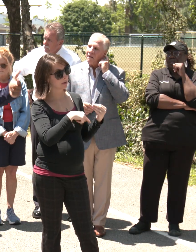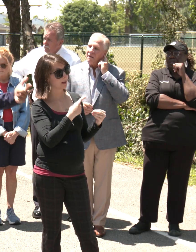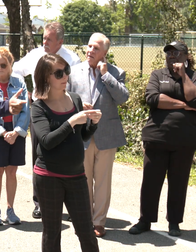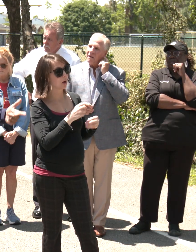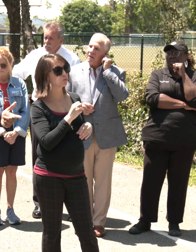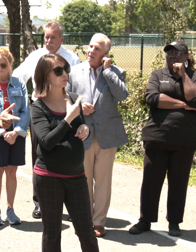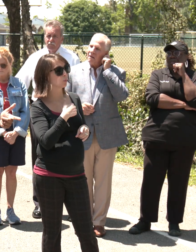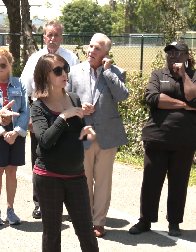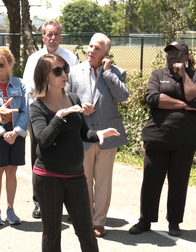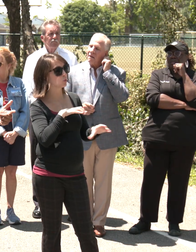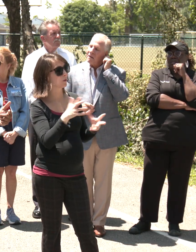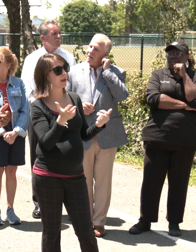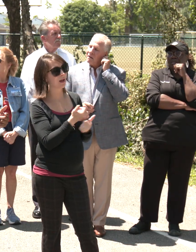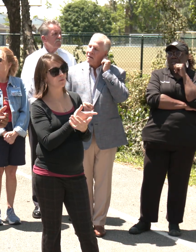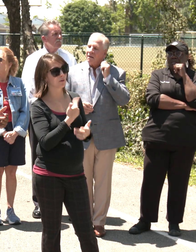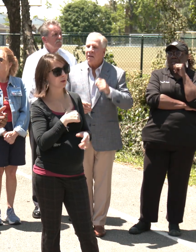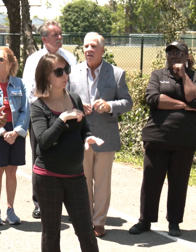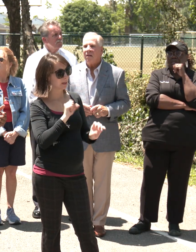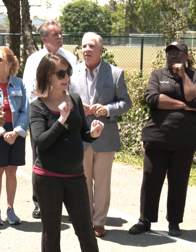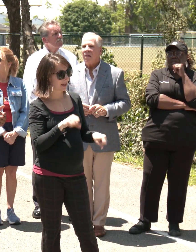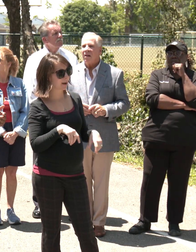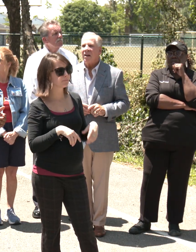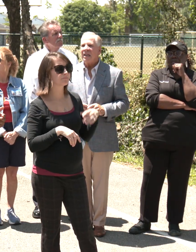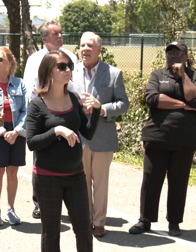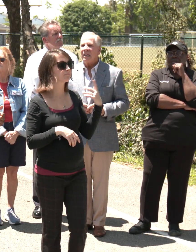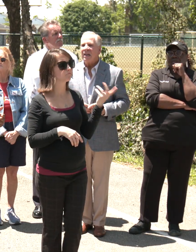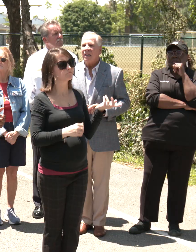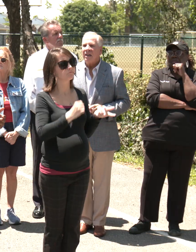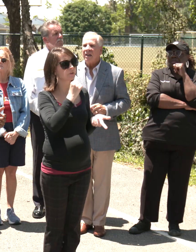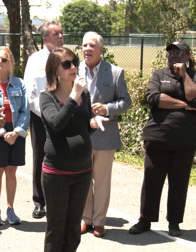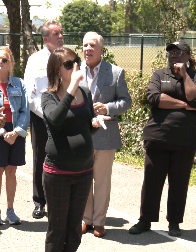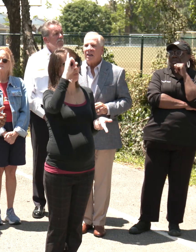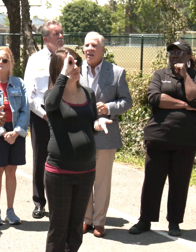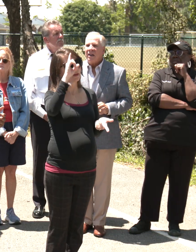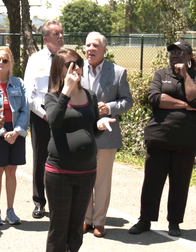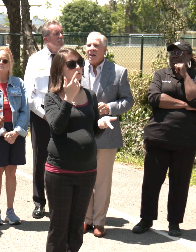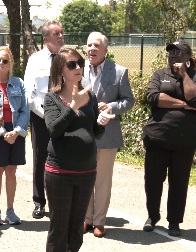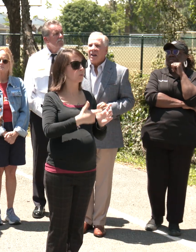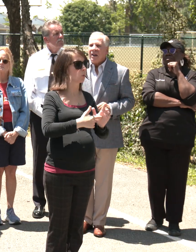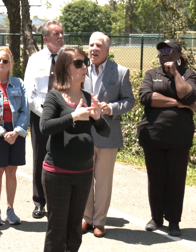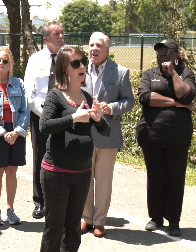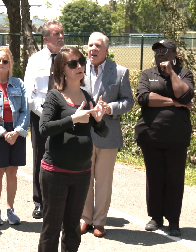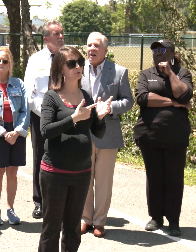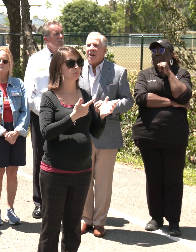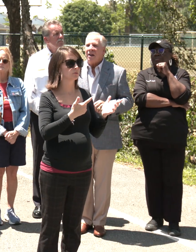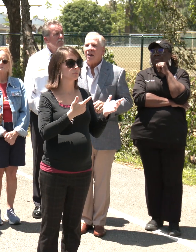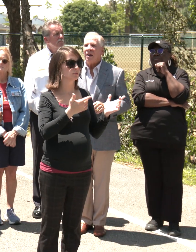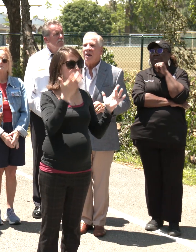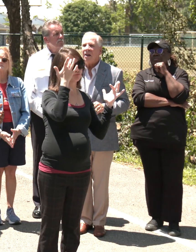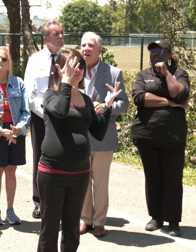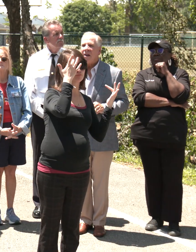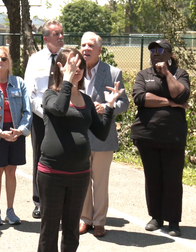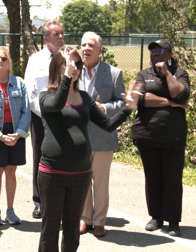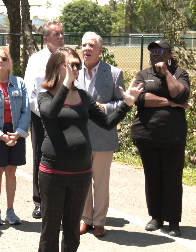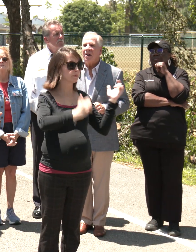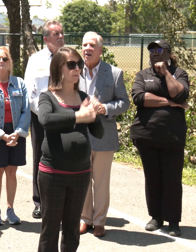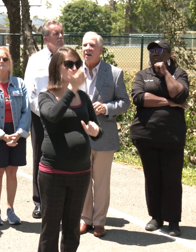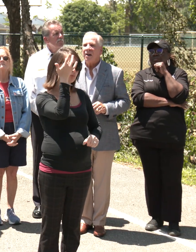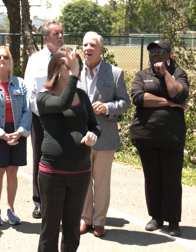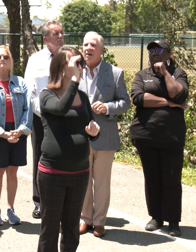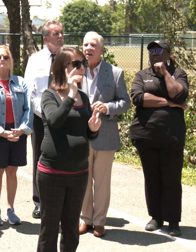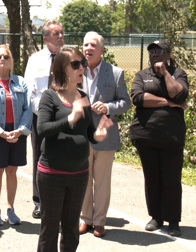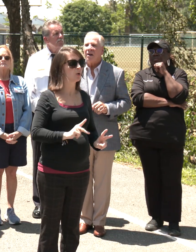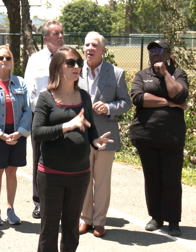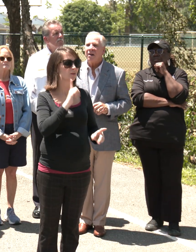we're doing everything that we can. I don't think it takes a rocket scientist to figure out that this is a